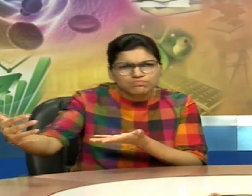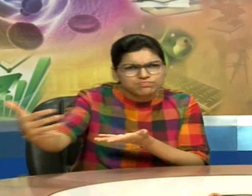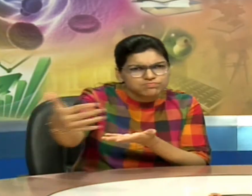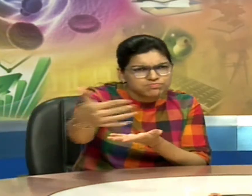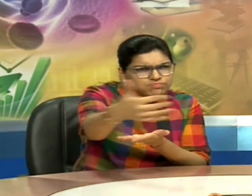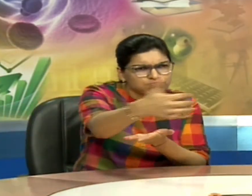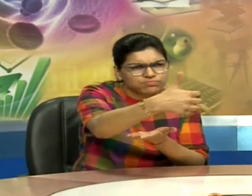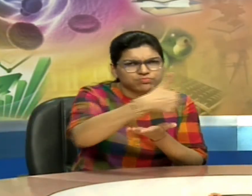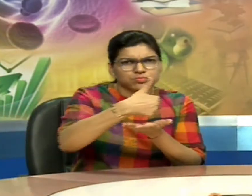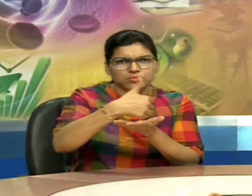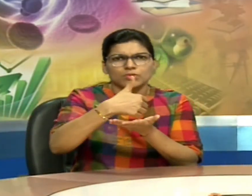collective,